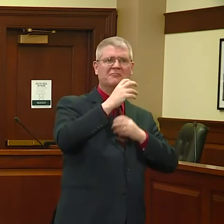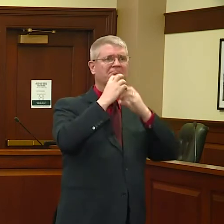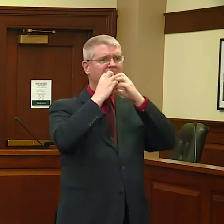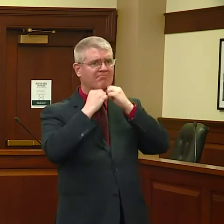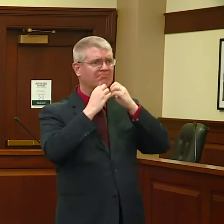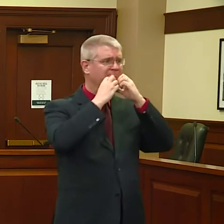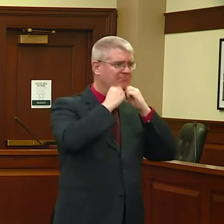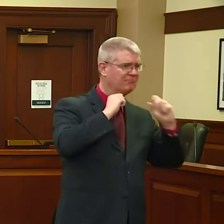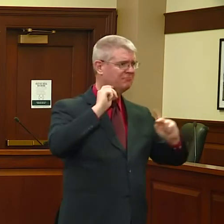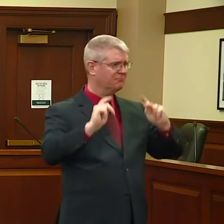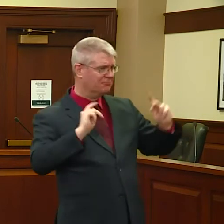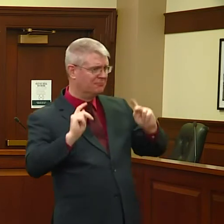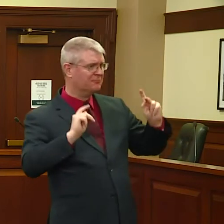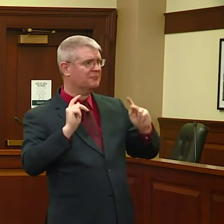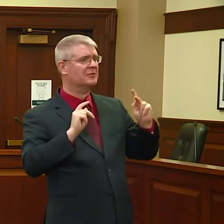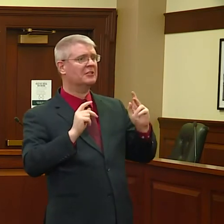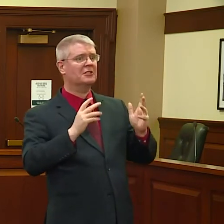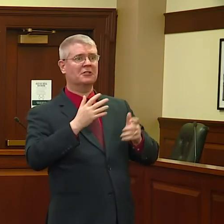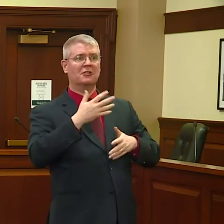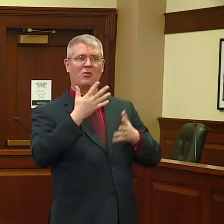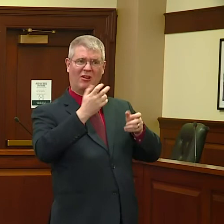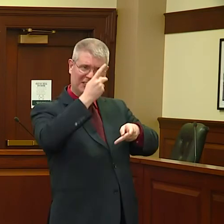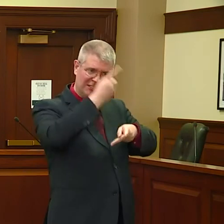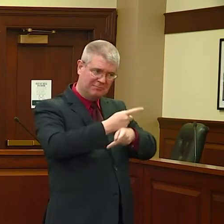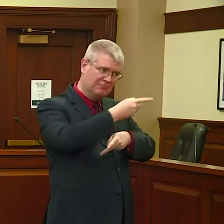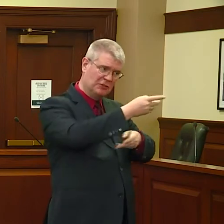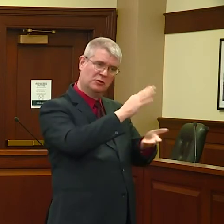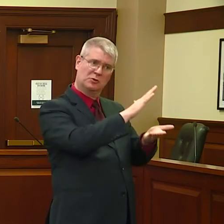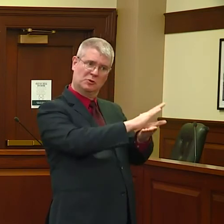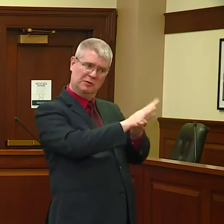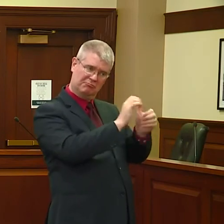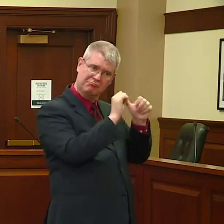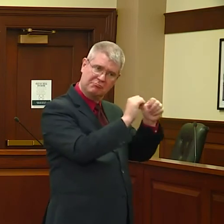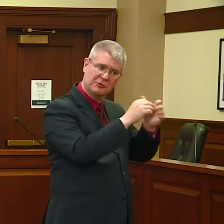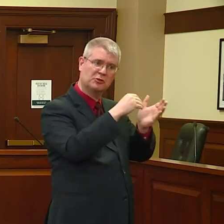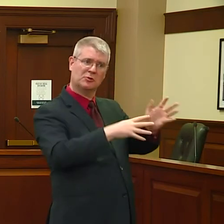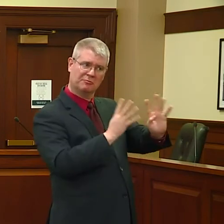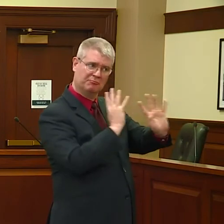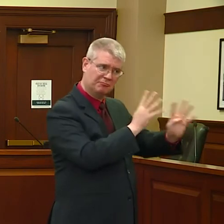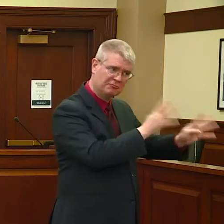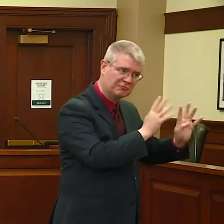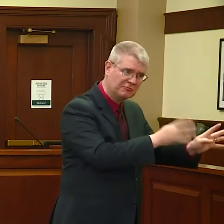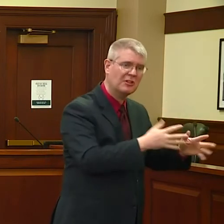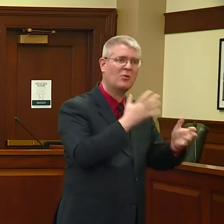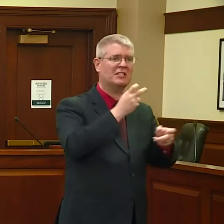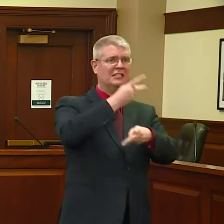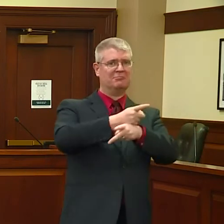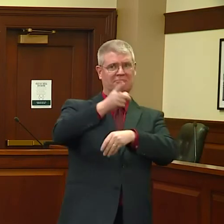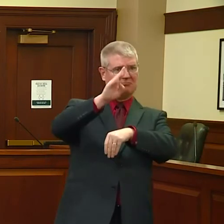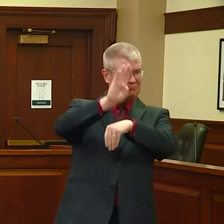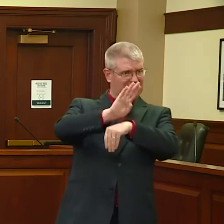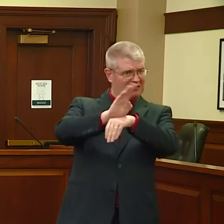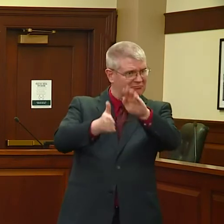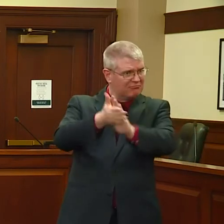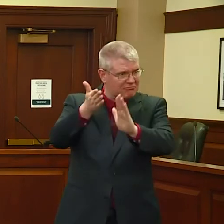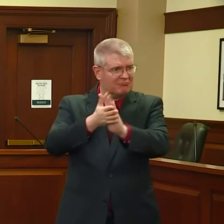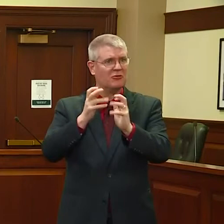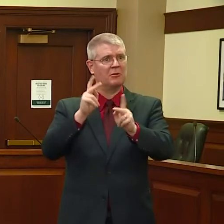open, and protecting our economic prosperity. Wear a mask, watch your